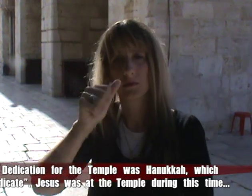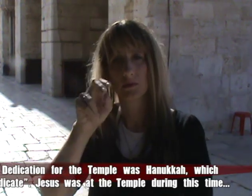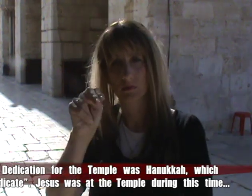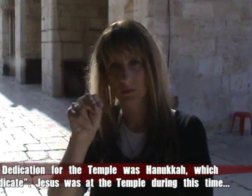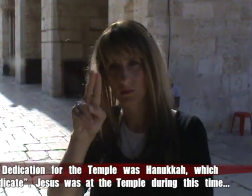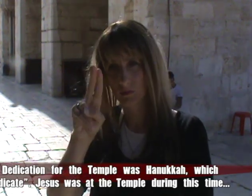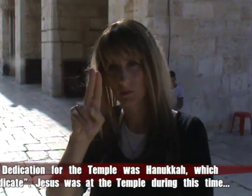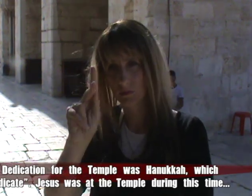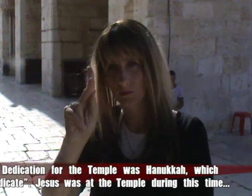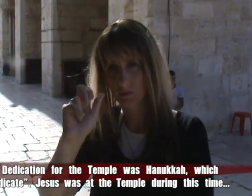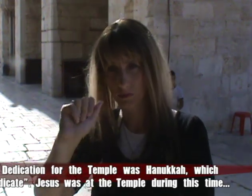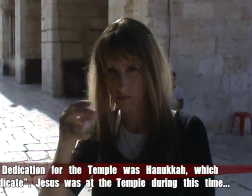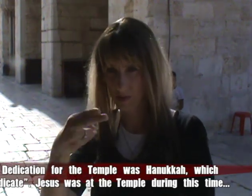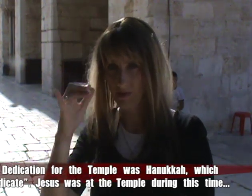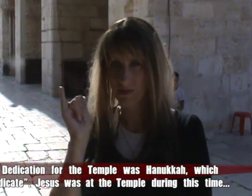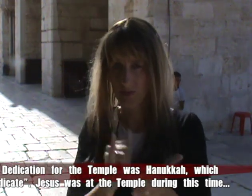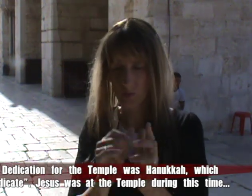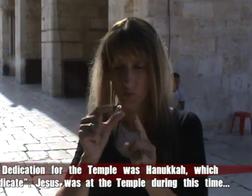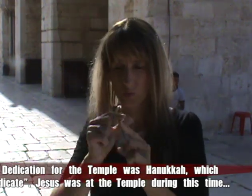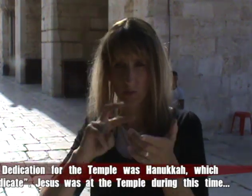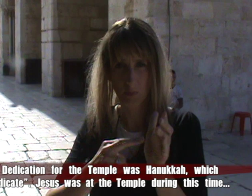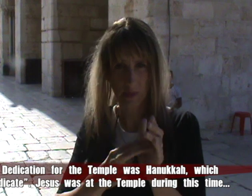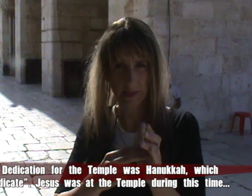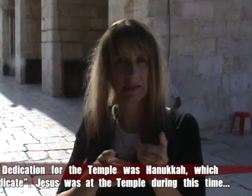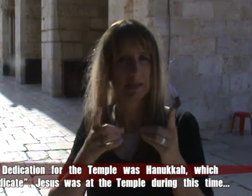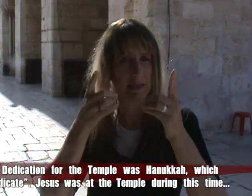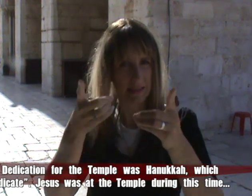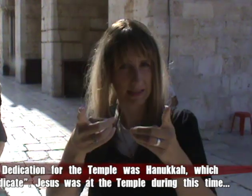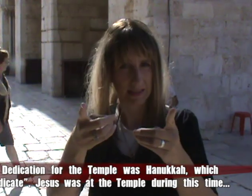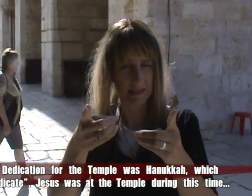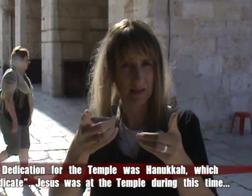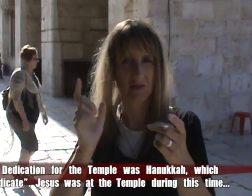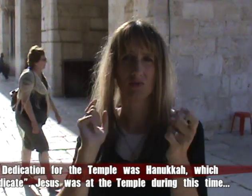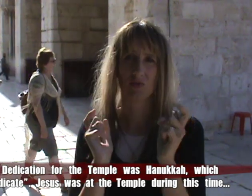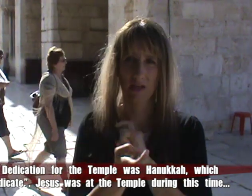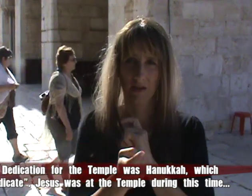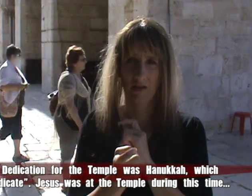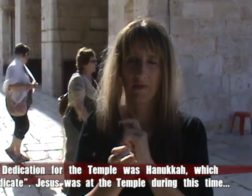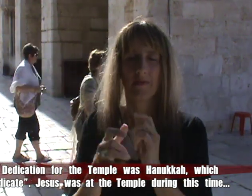temple. And the word Hanukkah, that word means dedication.